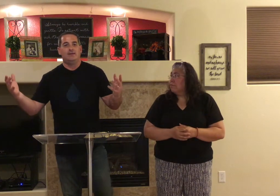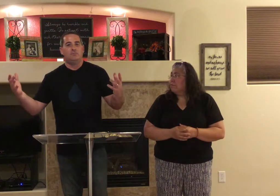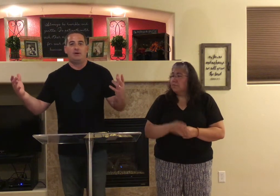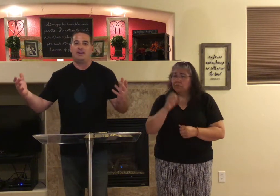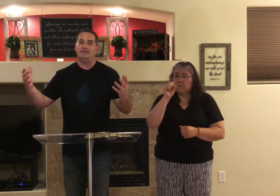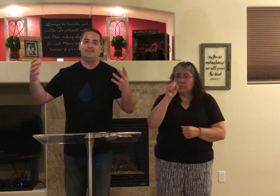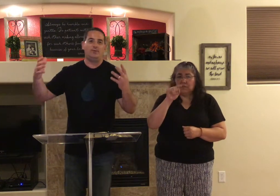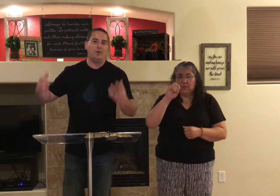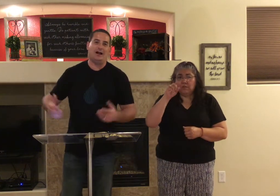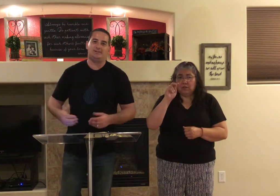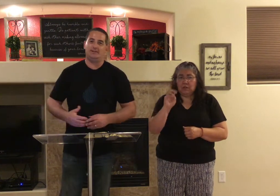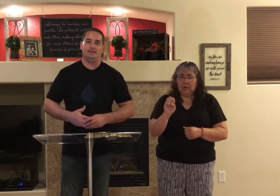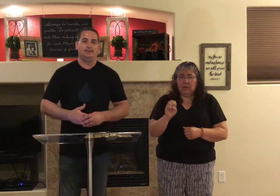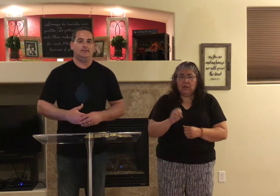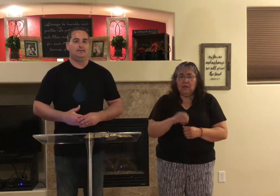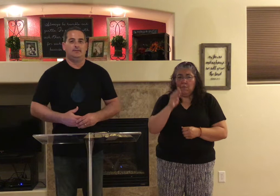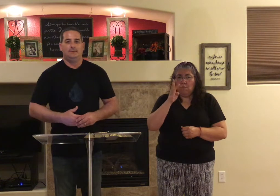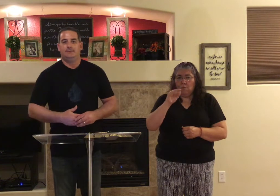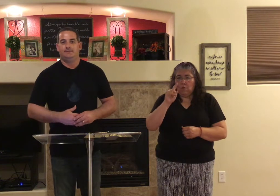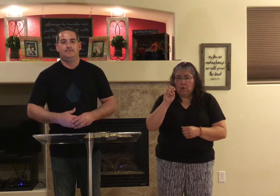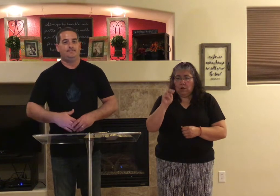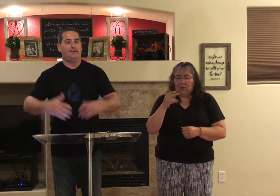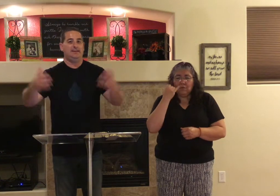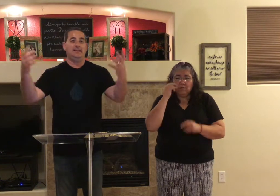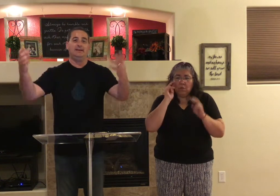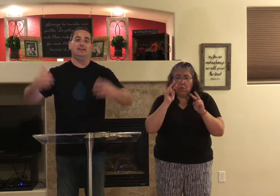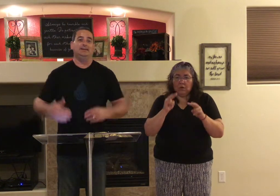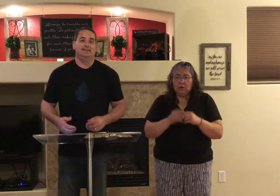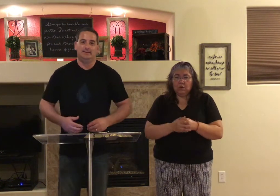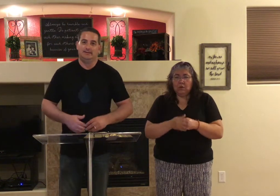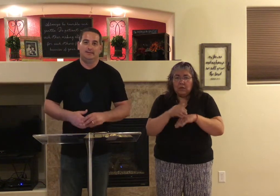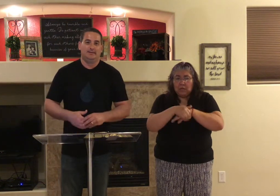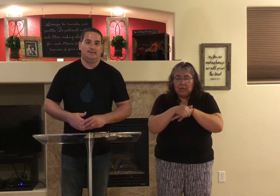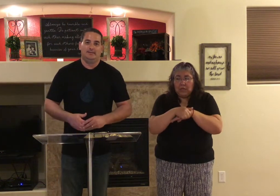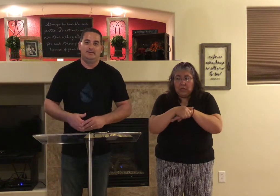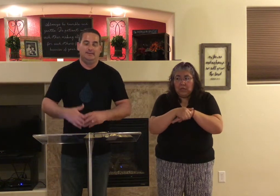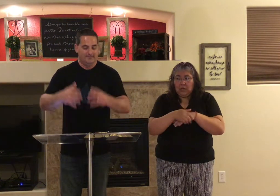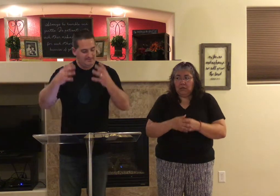Stephanie and Brandon, if you're watching in England,